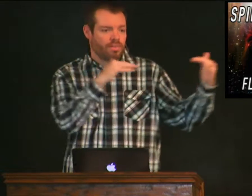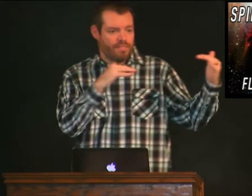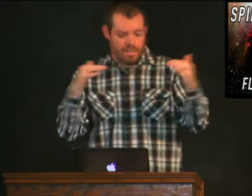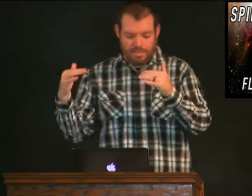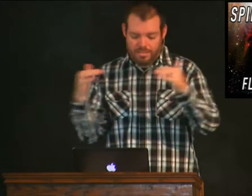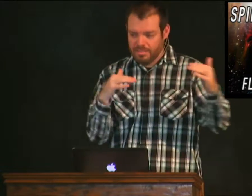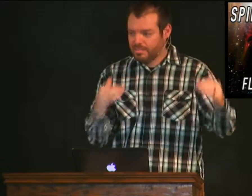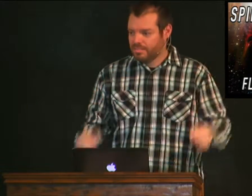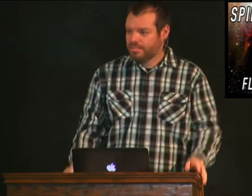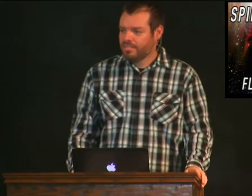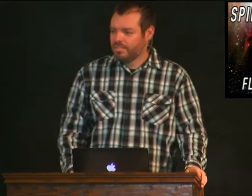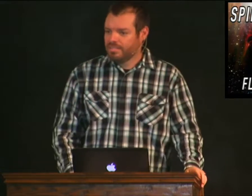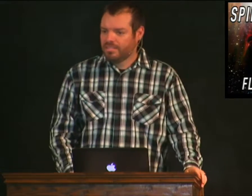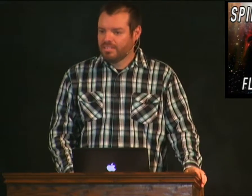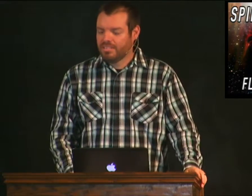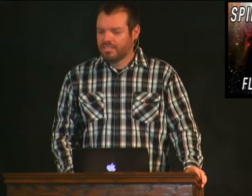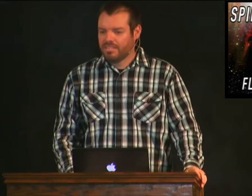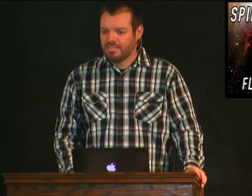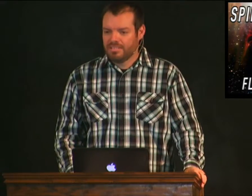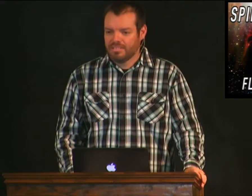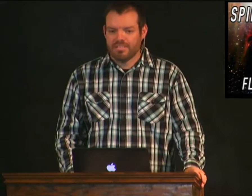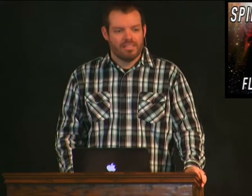Spiritual warfare.